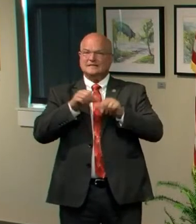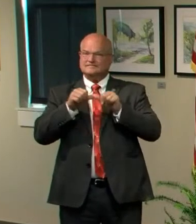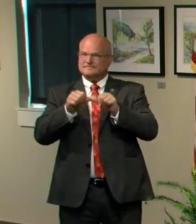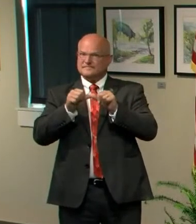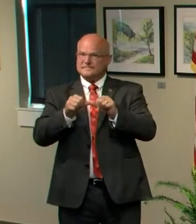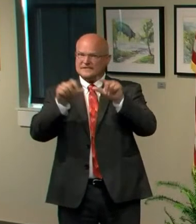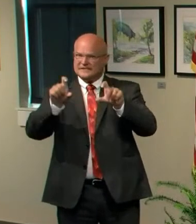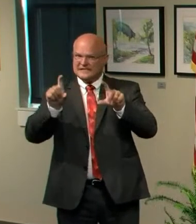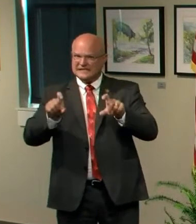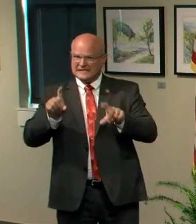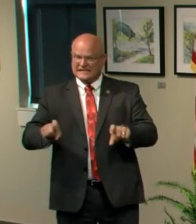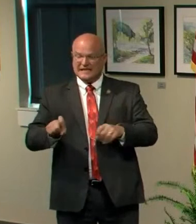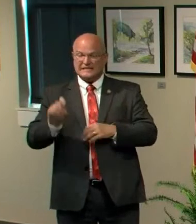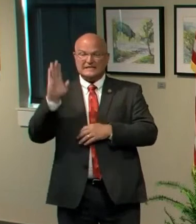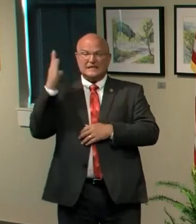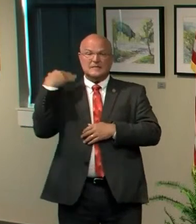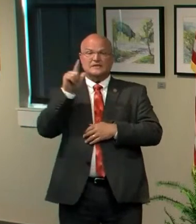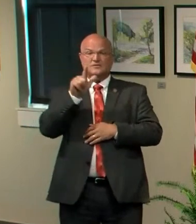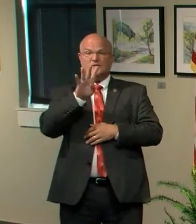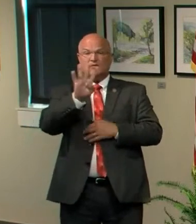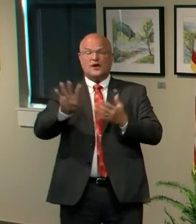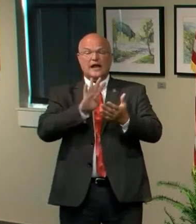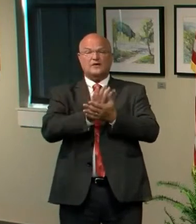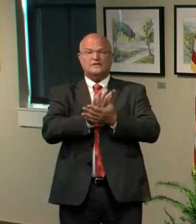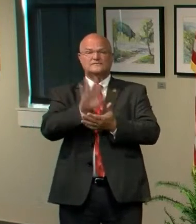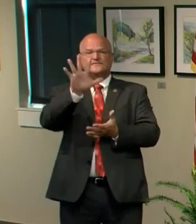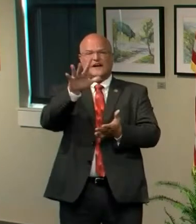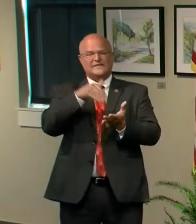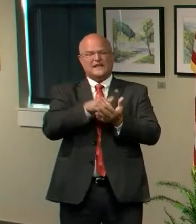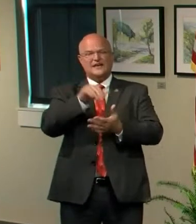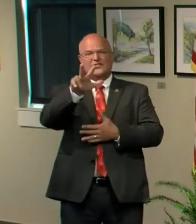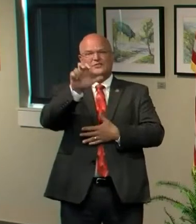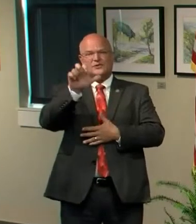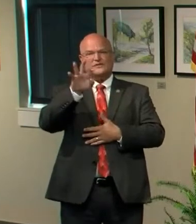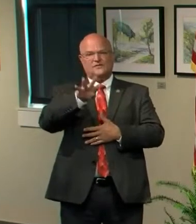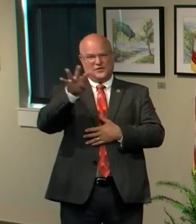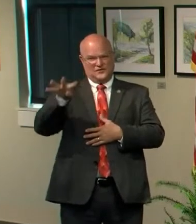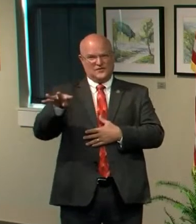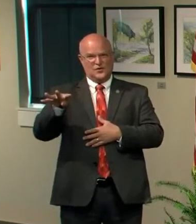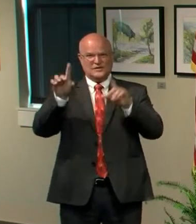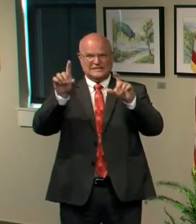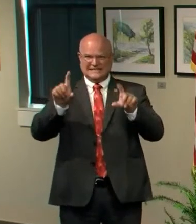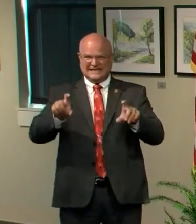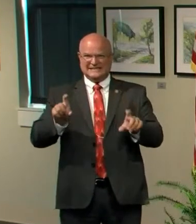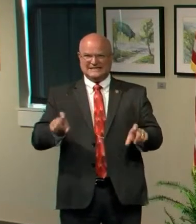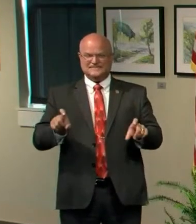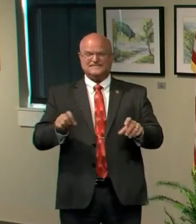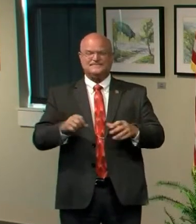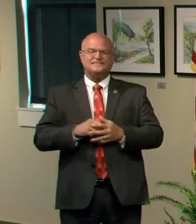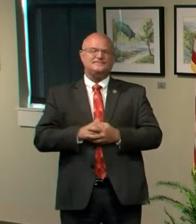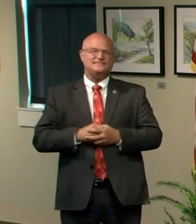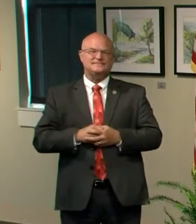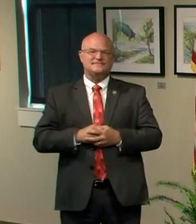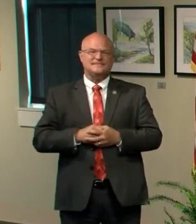to test. The last 24 hours, we conducted 5,344 tests.